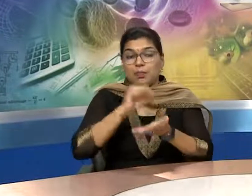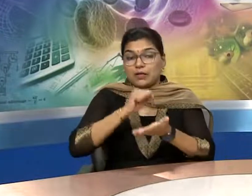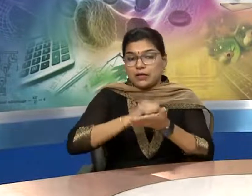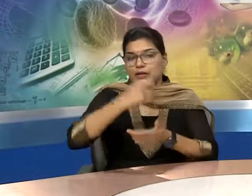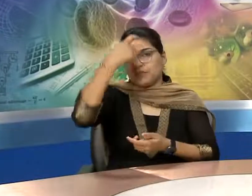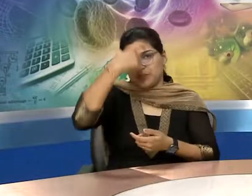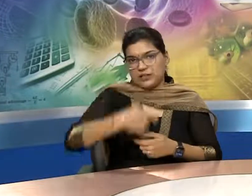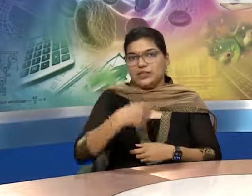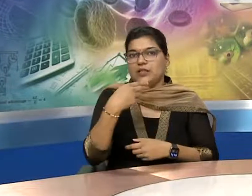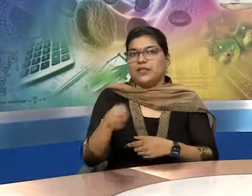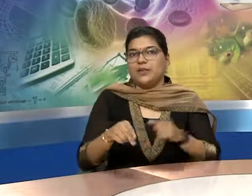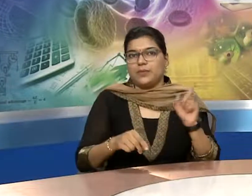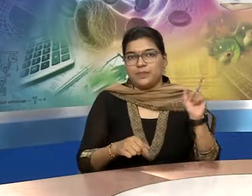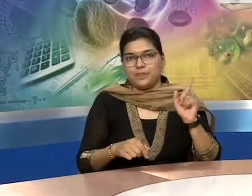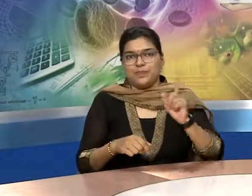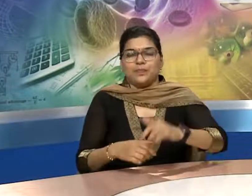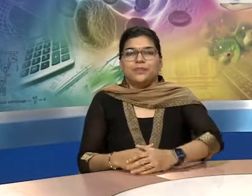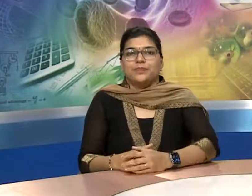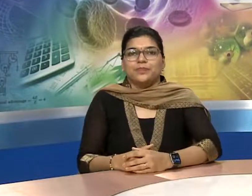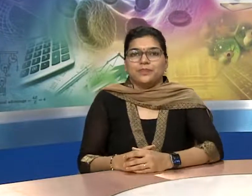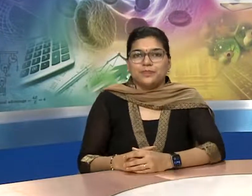knowledge informations.